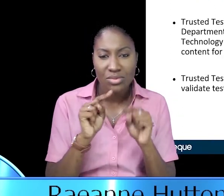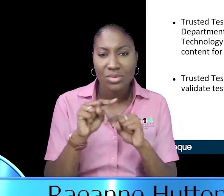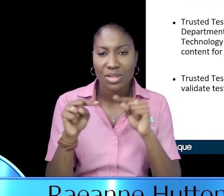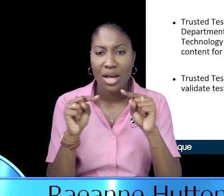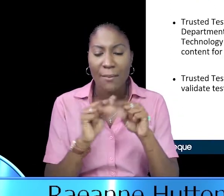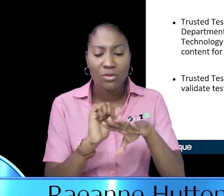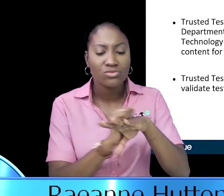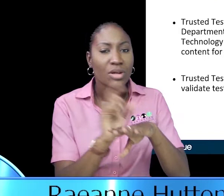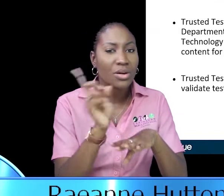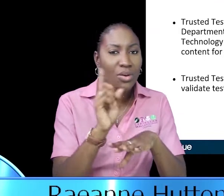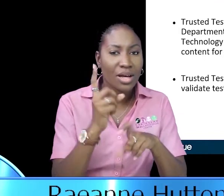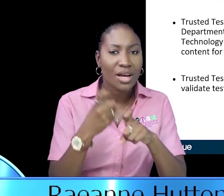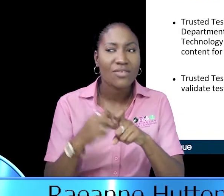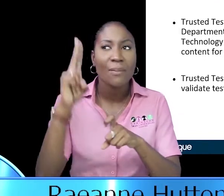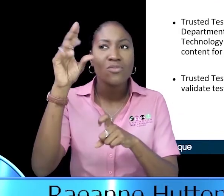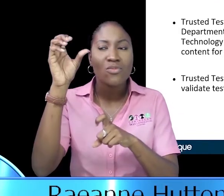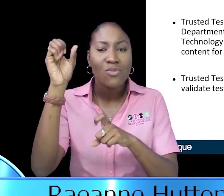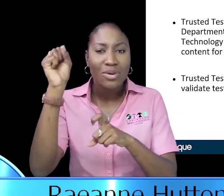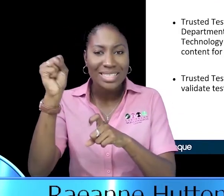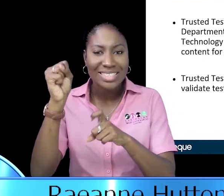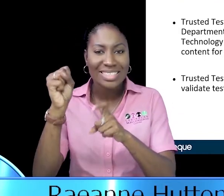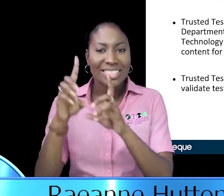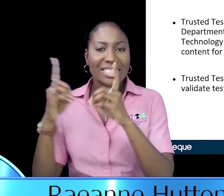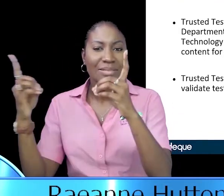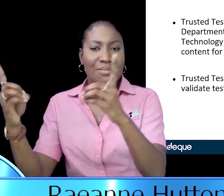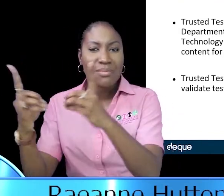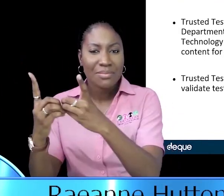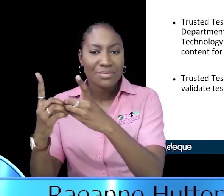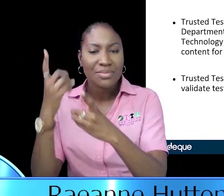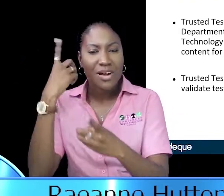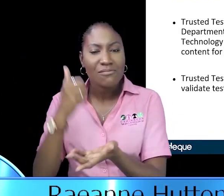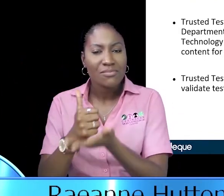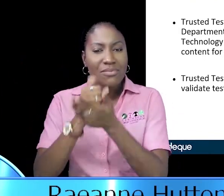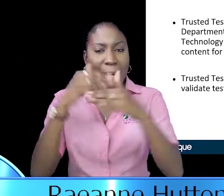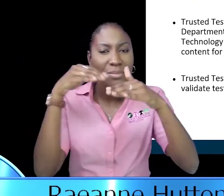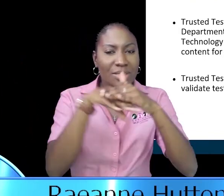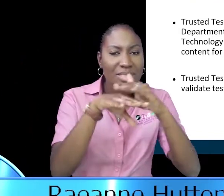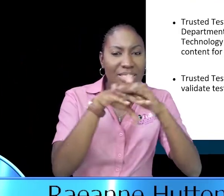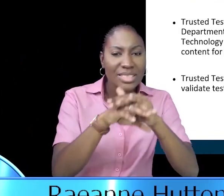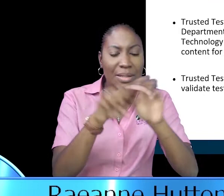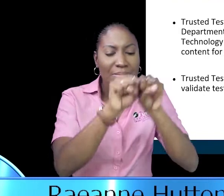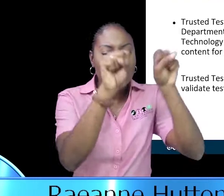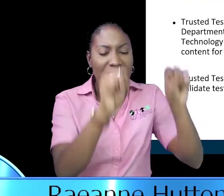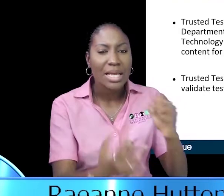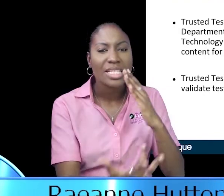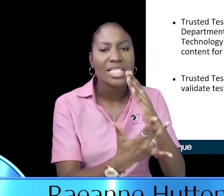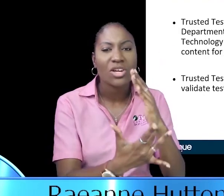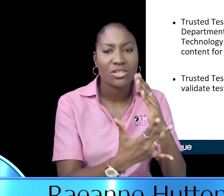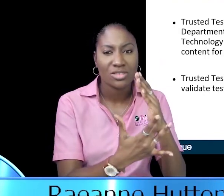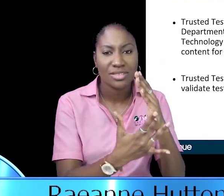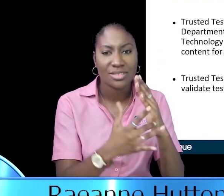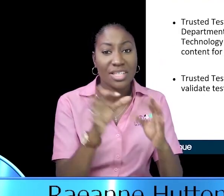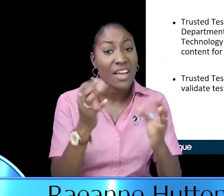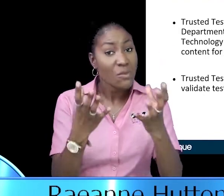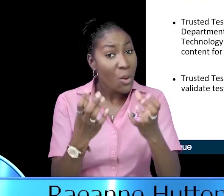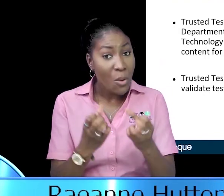from the Department of This is on slide 23. It's talking about where the training is. The training comes from the United